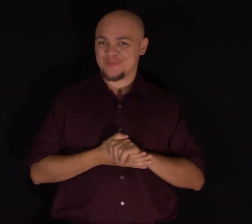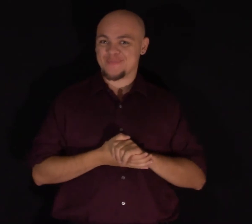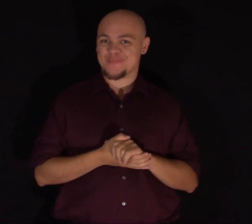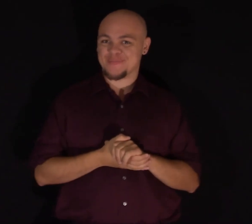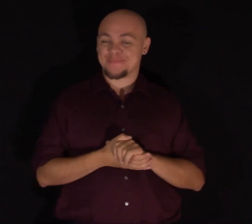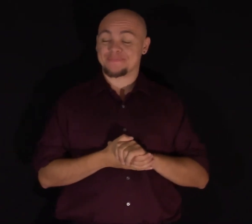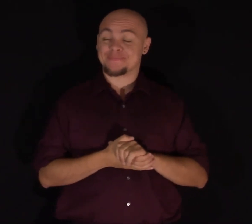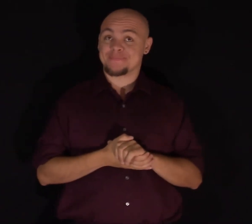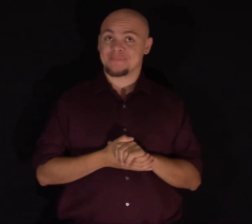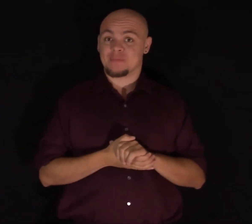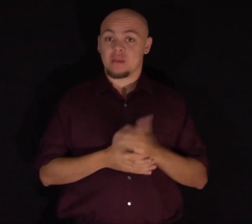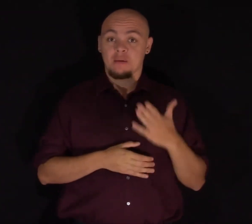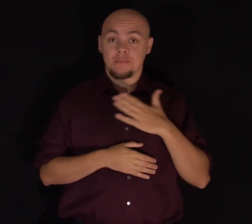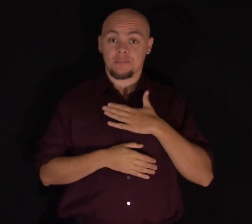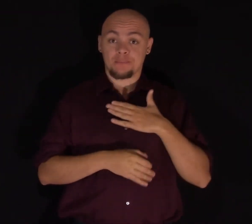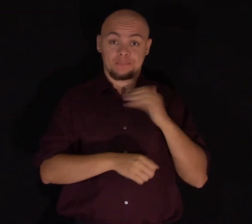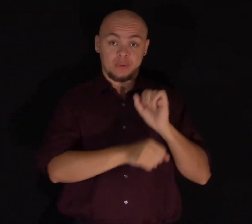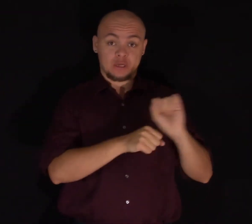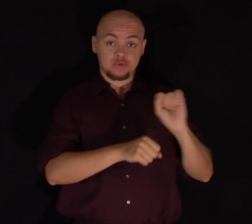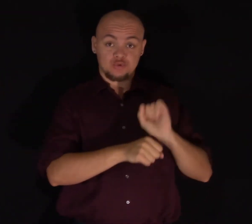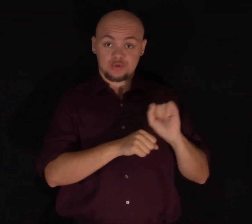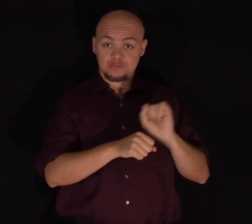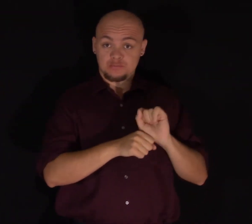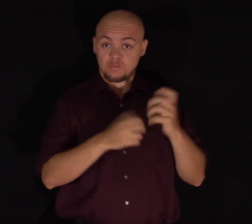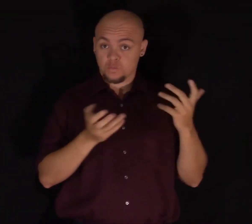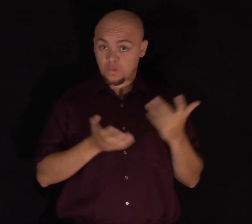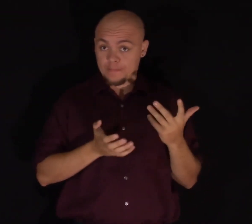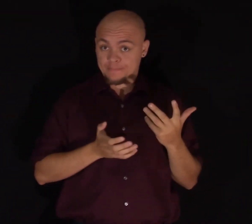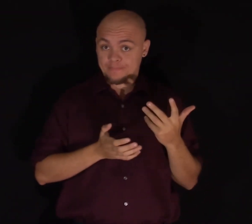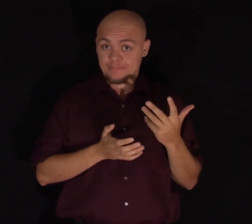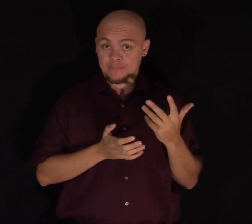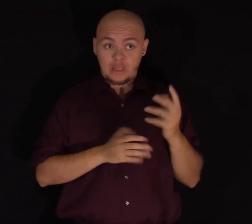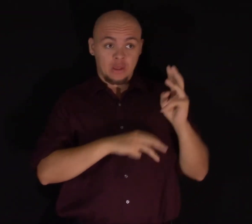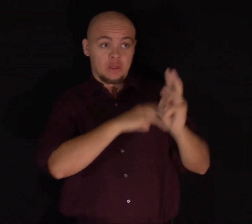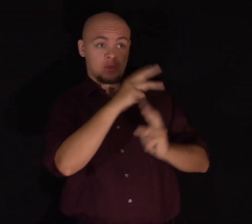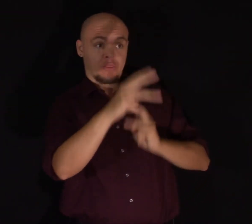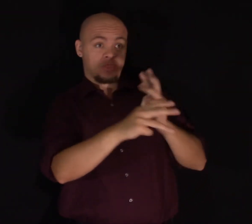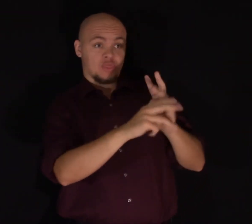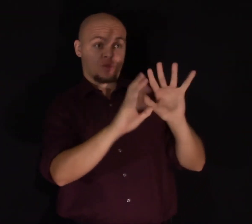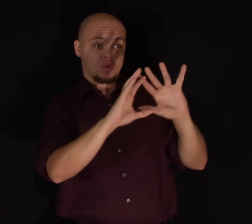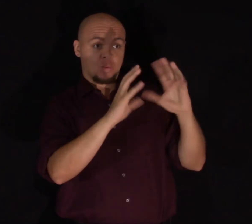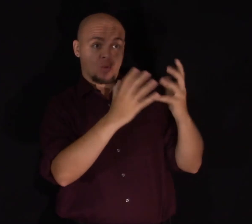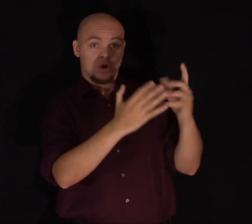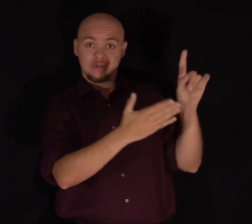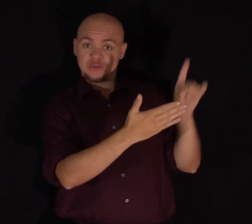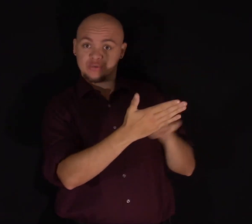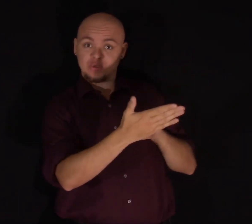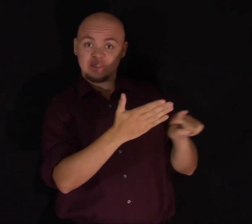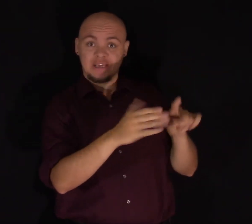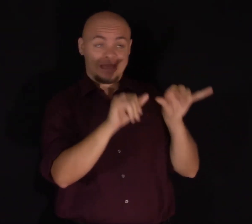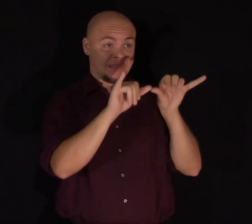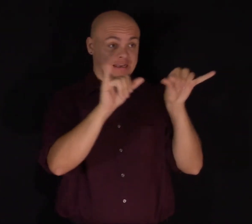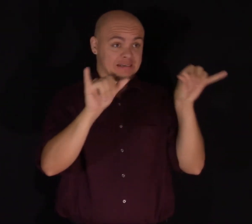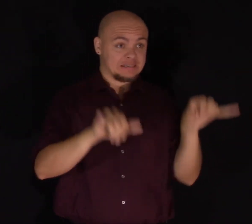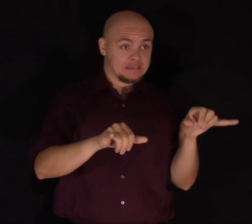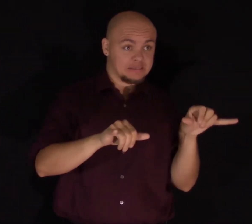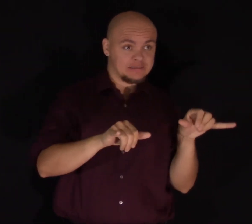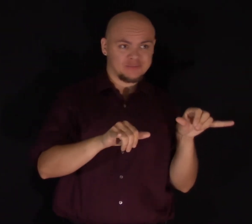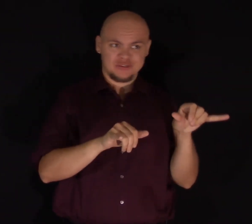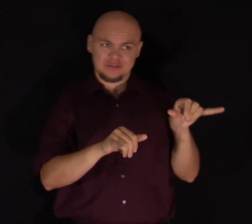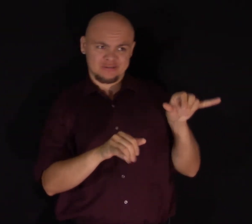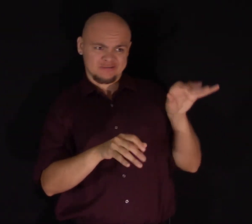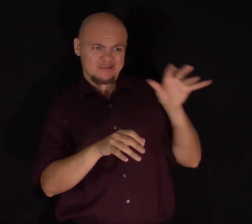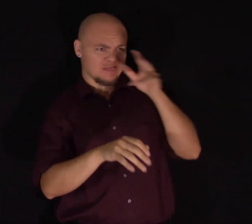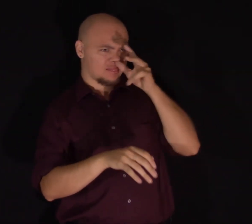As my job is to critique the world, the shoddy systems, and the people who refuse to